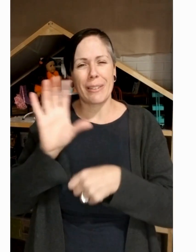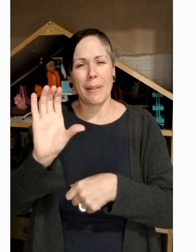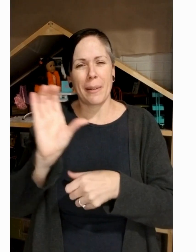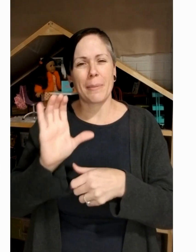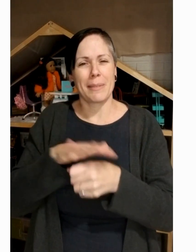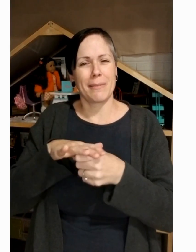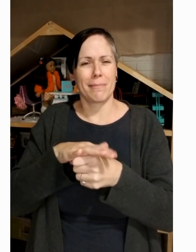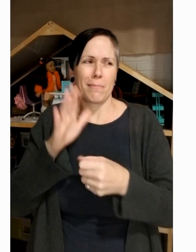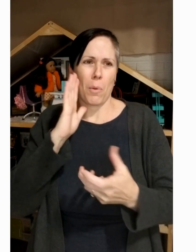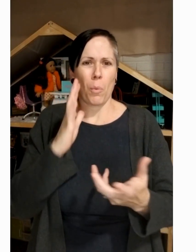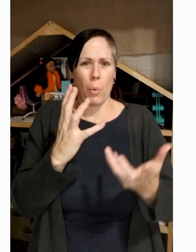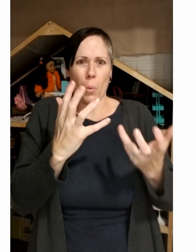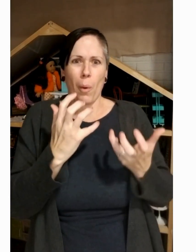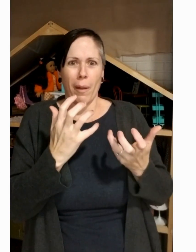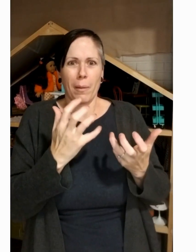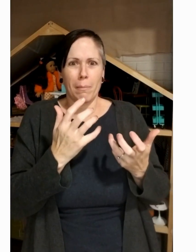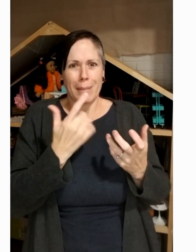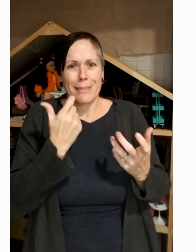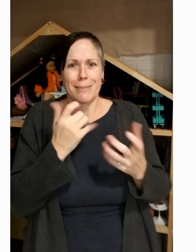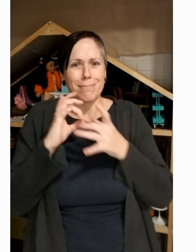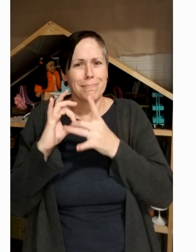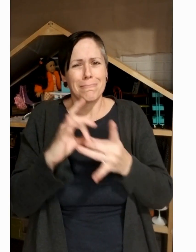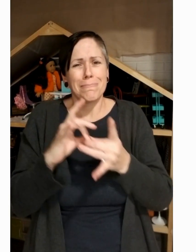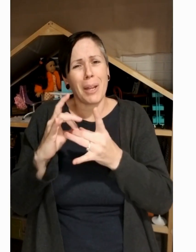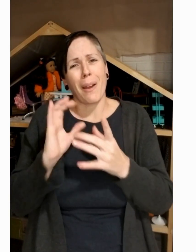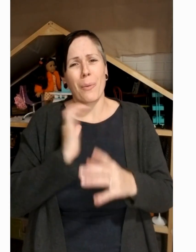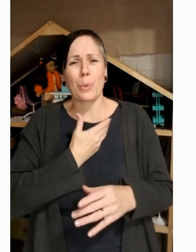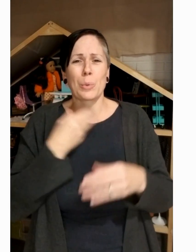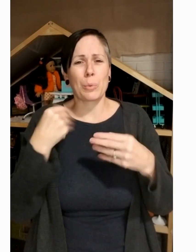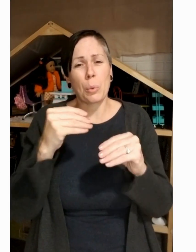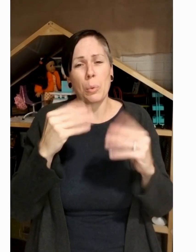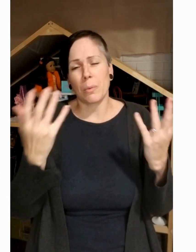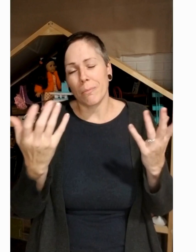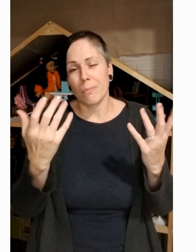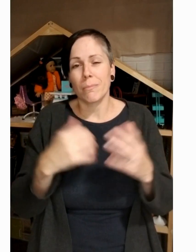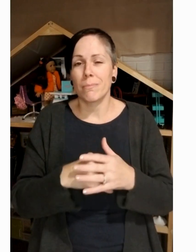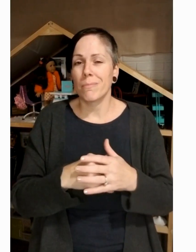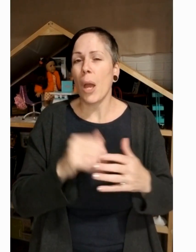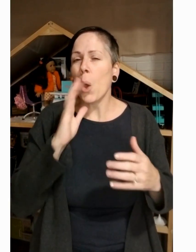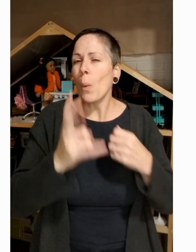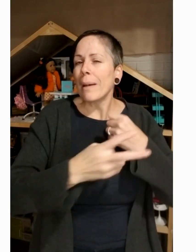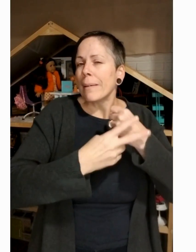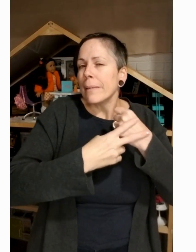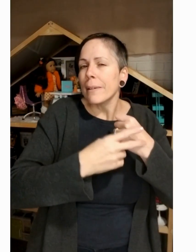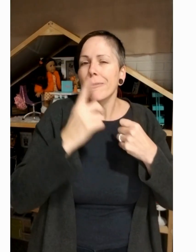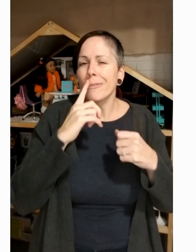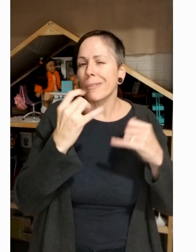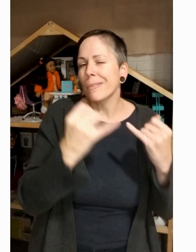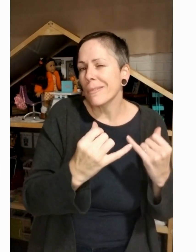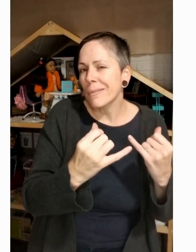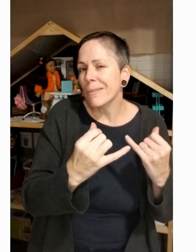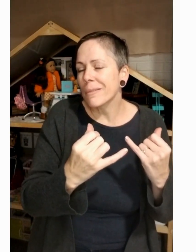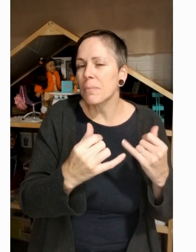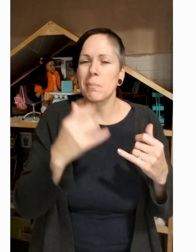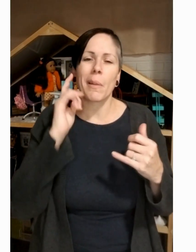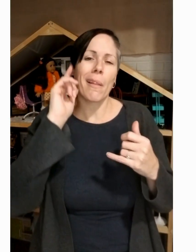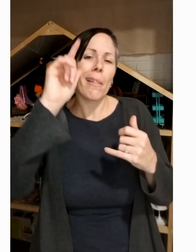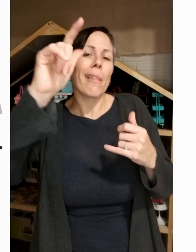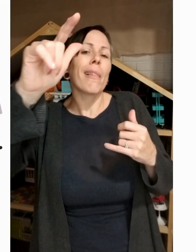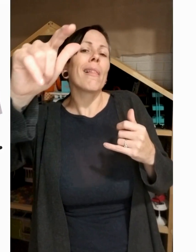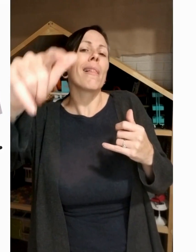was right, and it'll be in the collection for a little while, but might be in the collection for a good time and not a long time. We'll